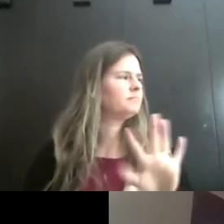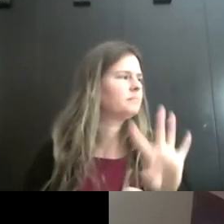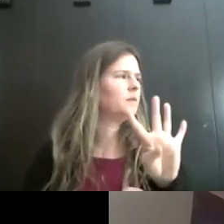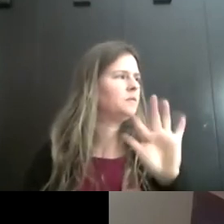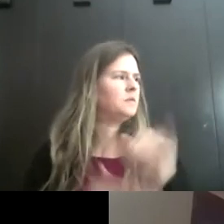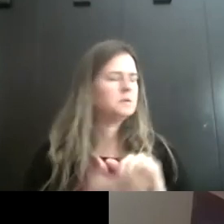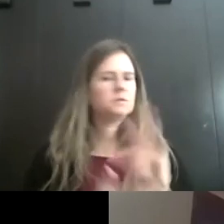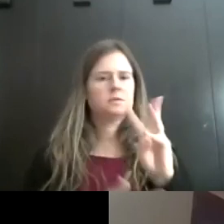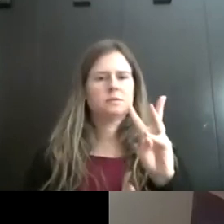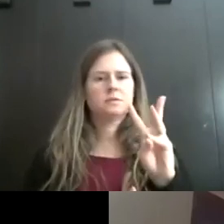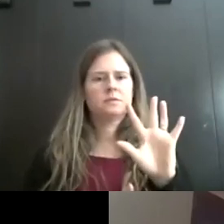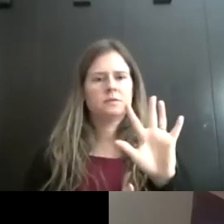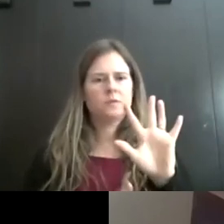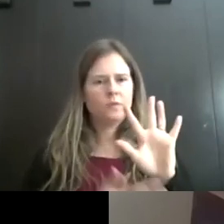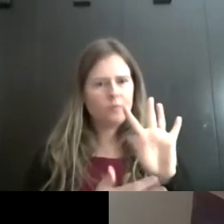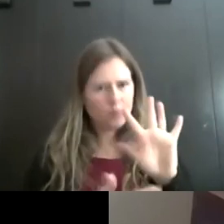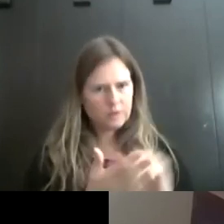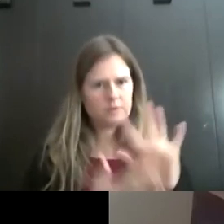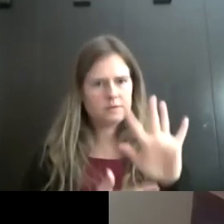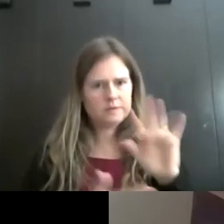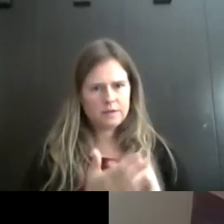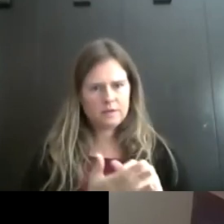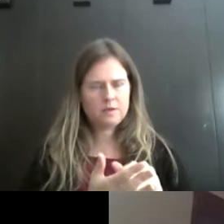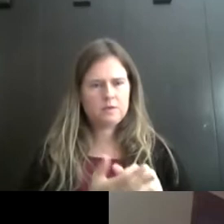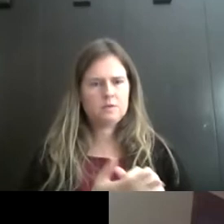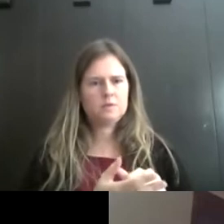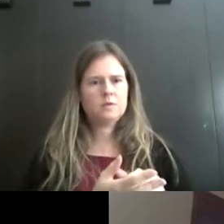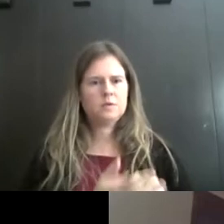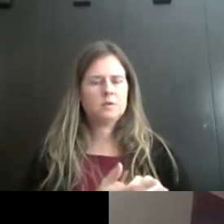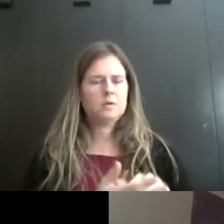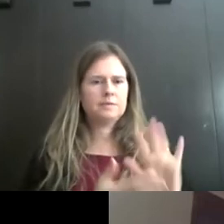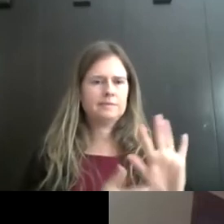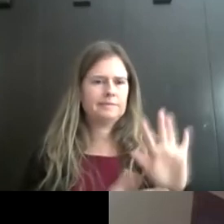4,000 to 5,000 people that can trace back Chumash ancestry.